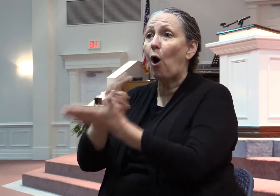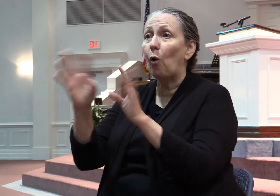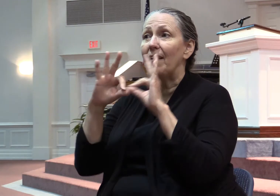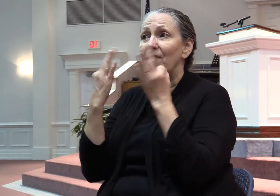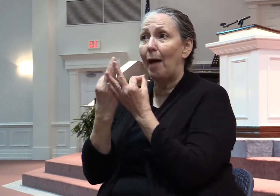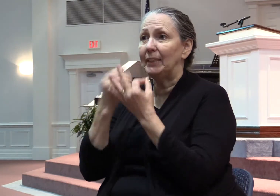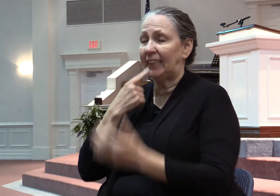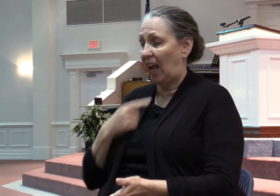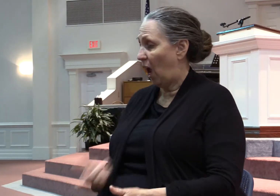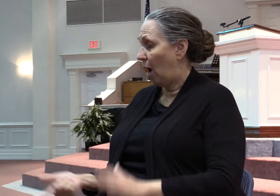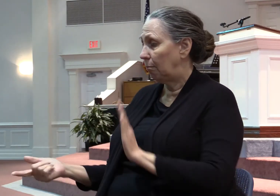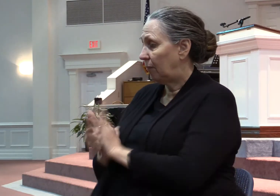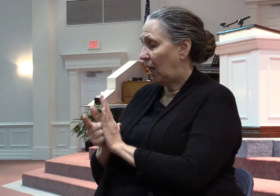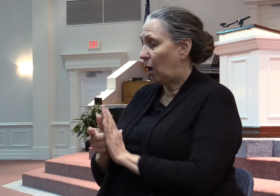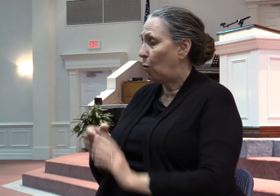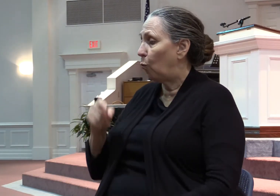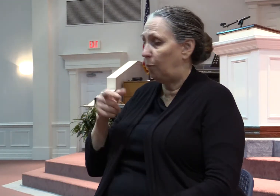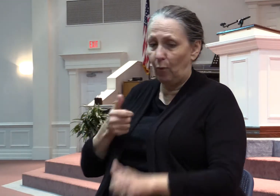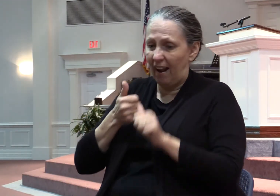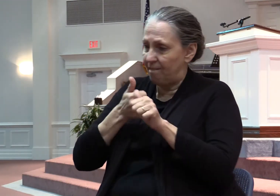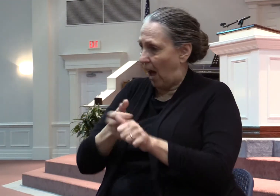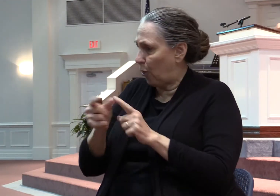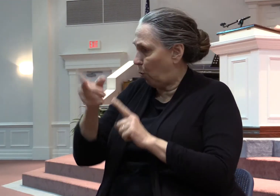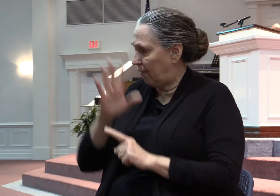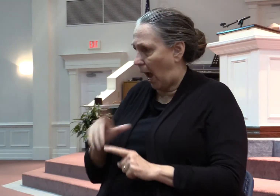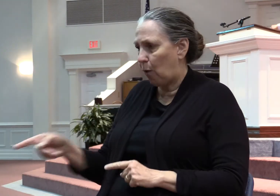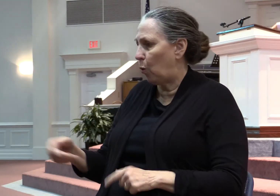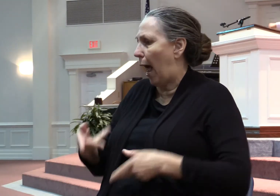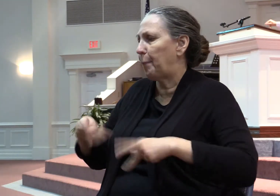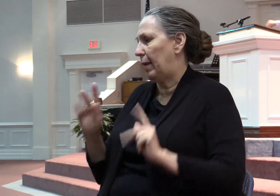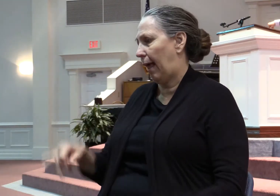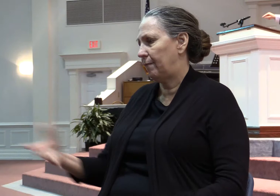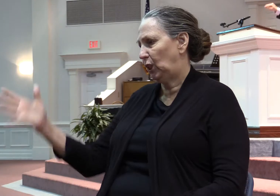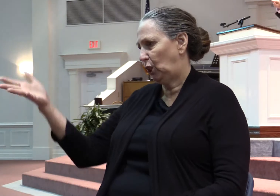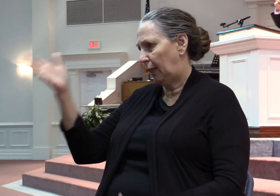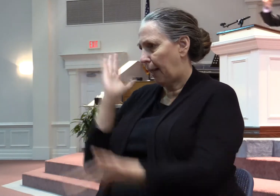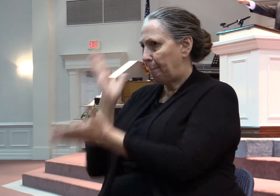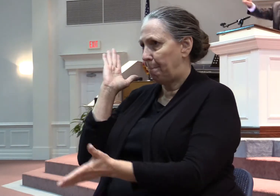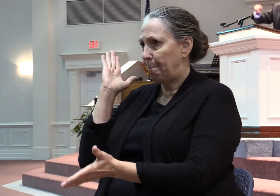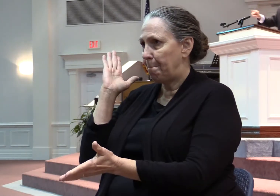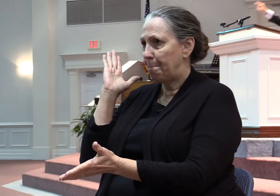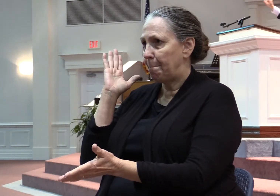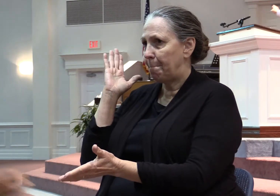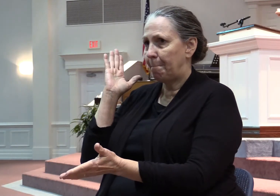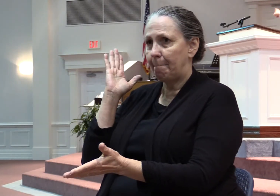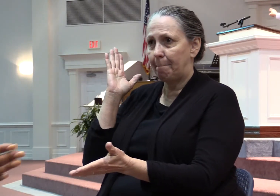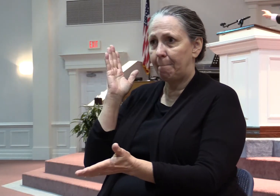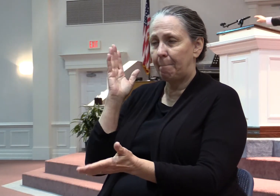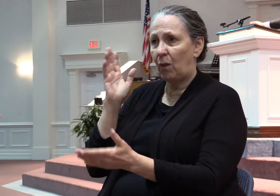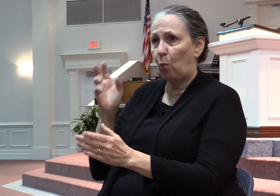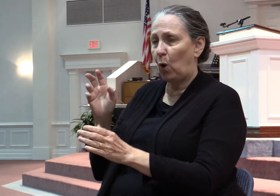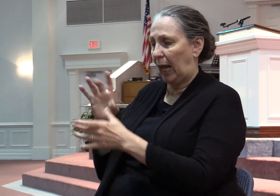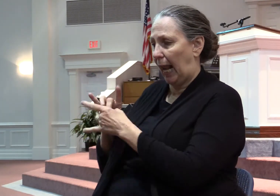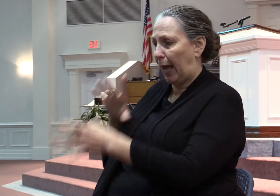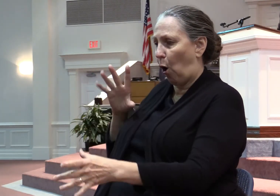will say, this is not what we're supposed to live. This is not how we're supposed to live. We're going to turn our backs and get out of this